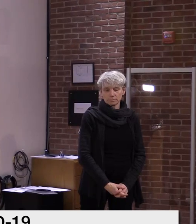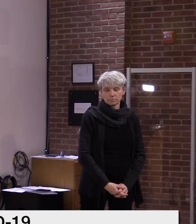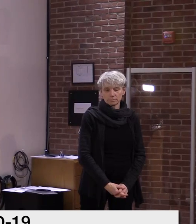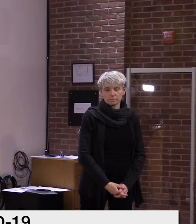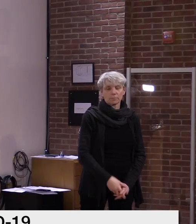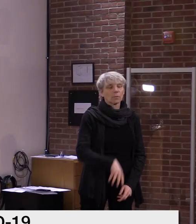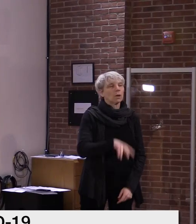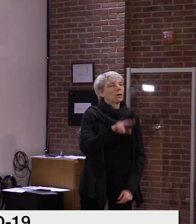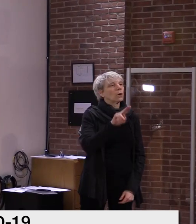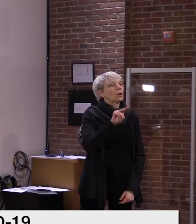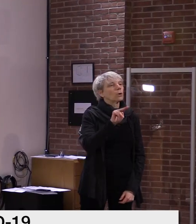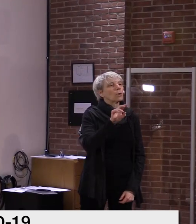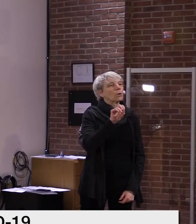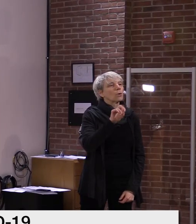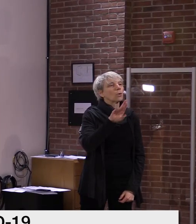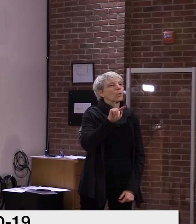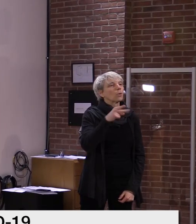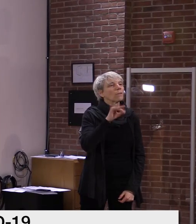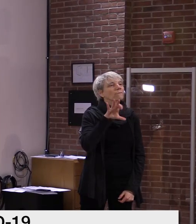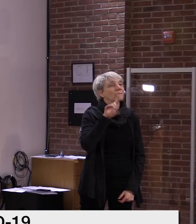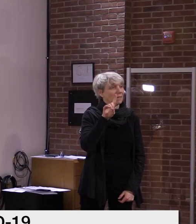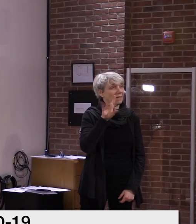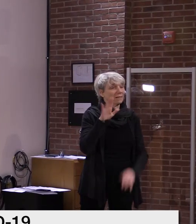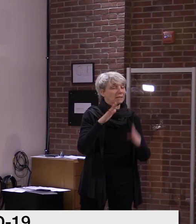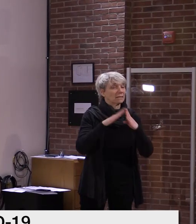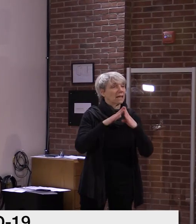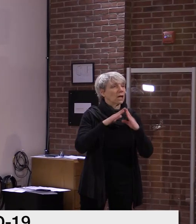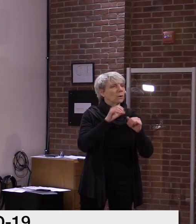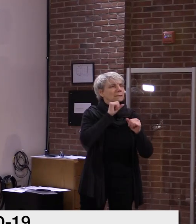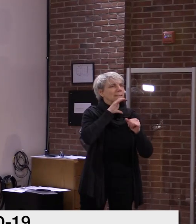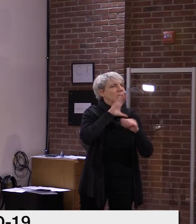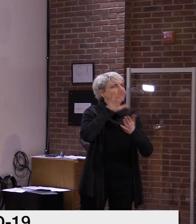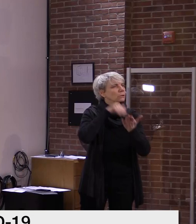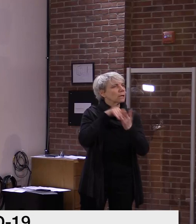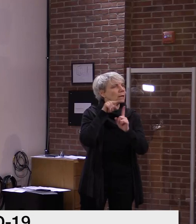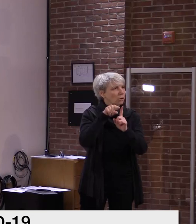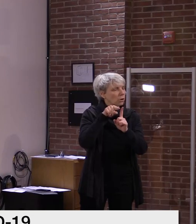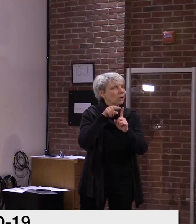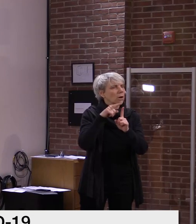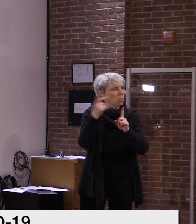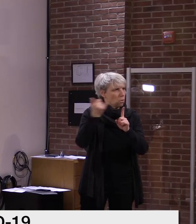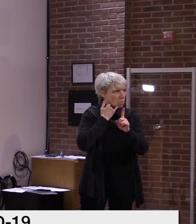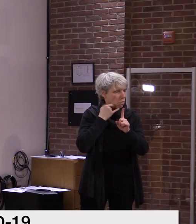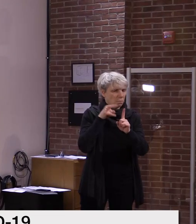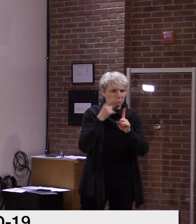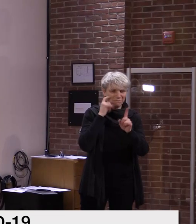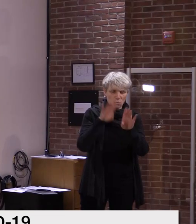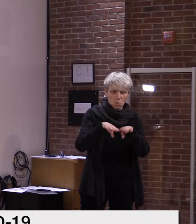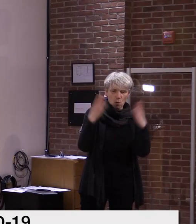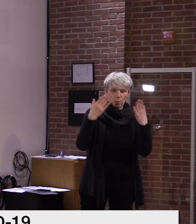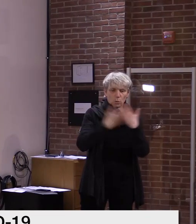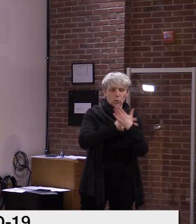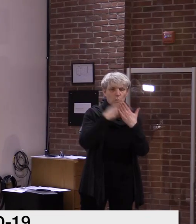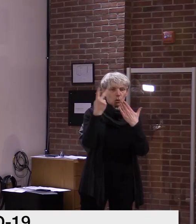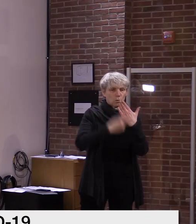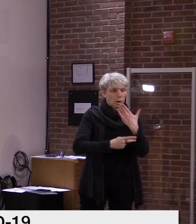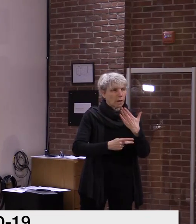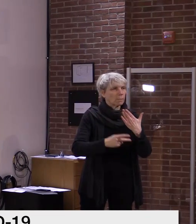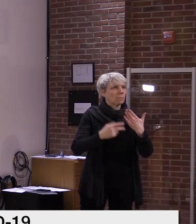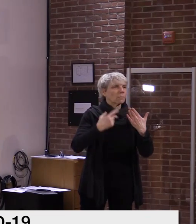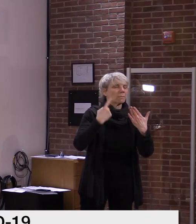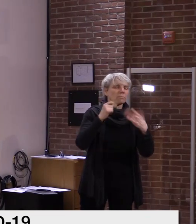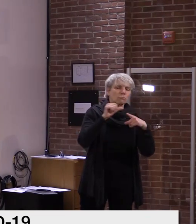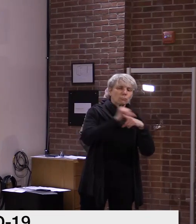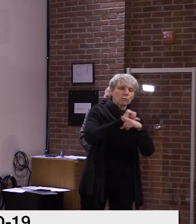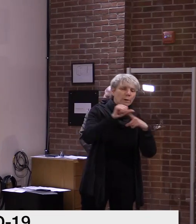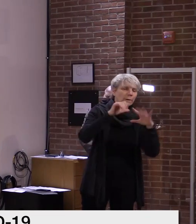in Northfield. And they've opened up some new programs there, like a strength a training class.